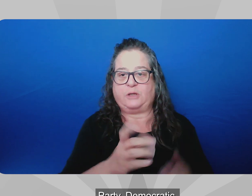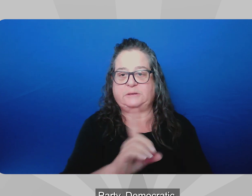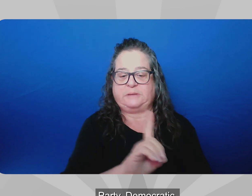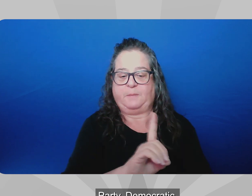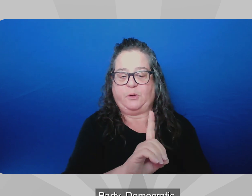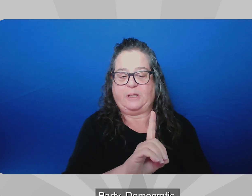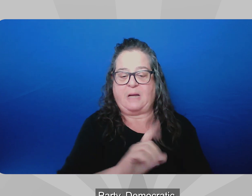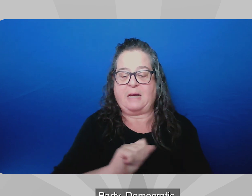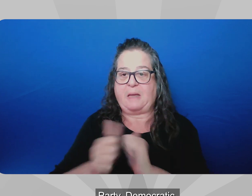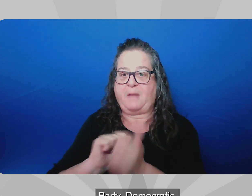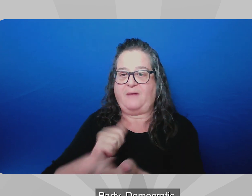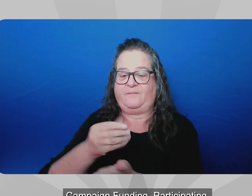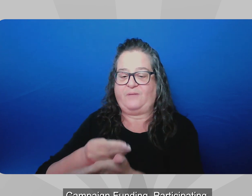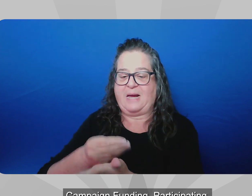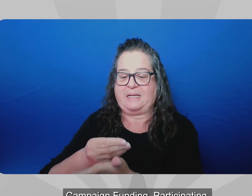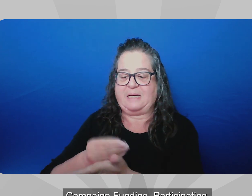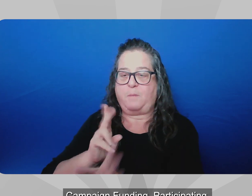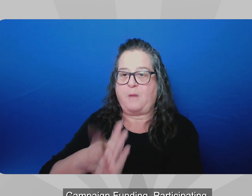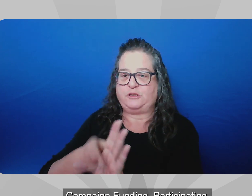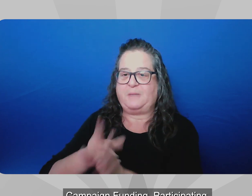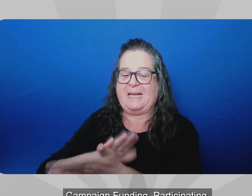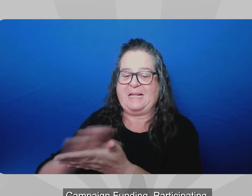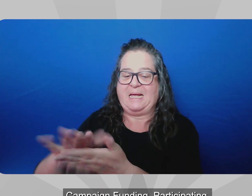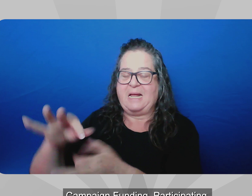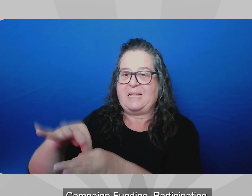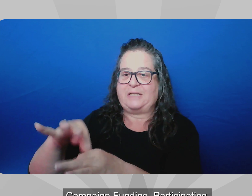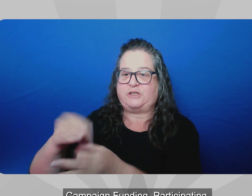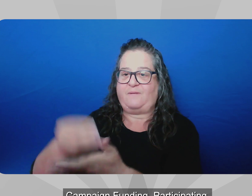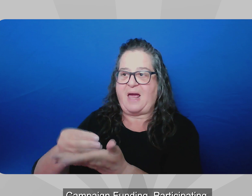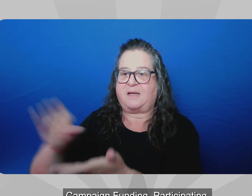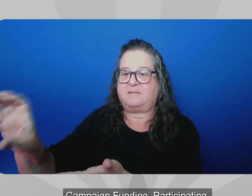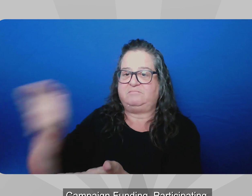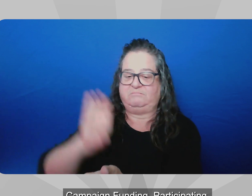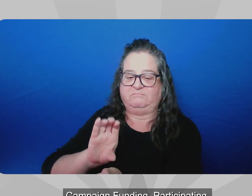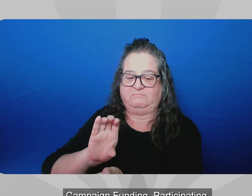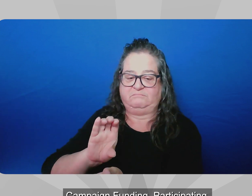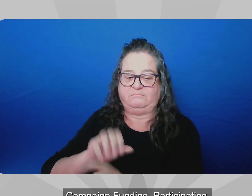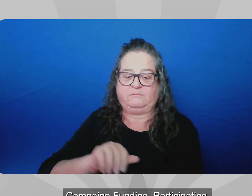Party, Democratic. Campaign funding, participating.